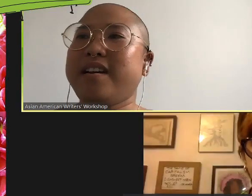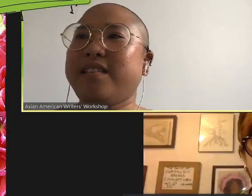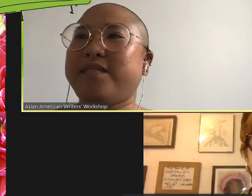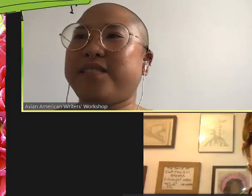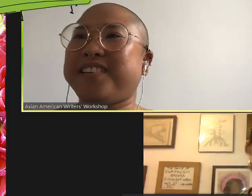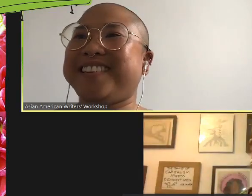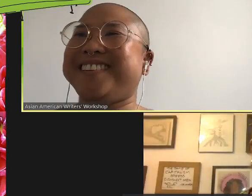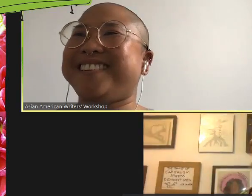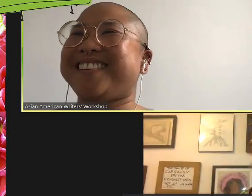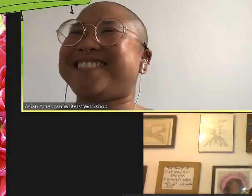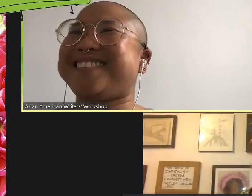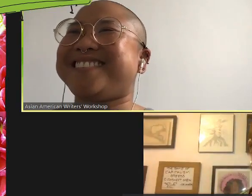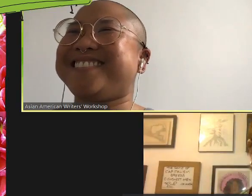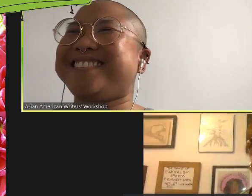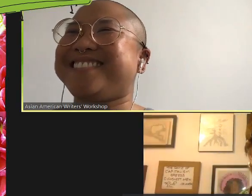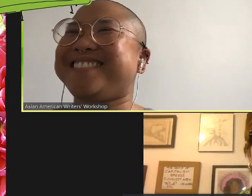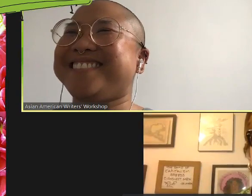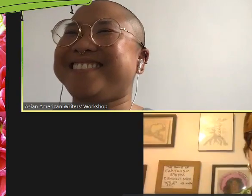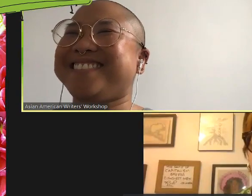writer.